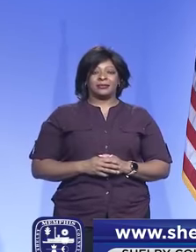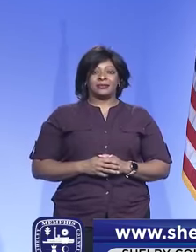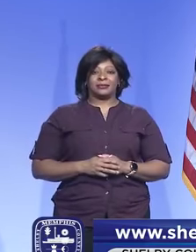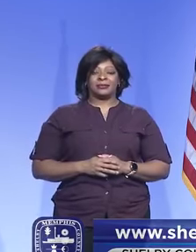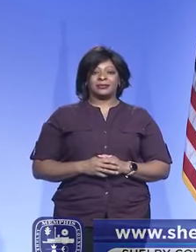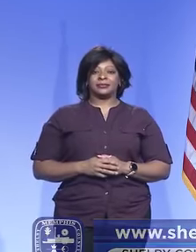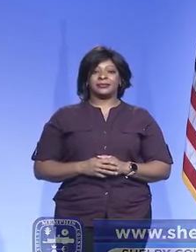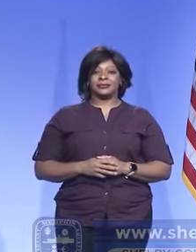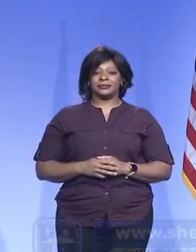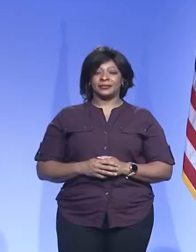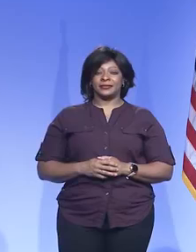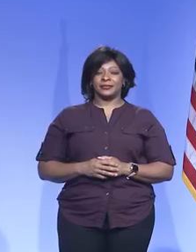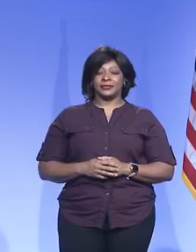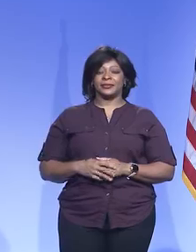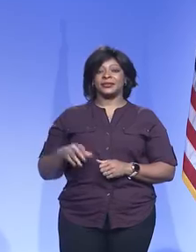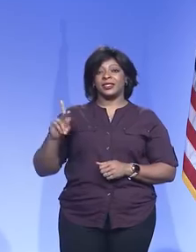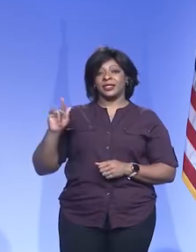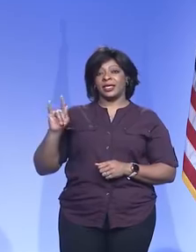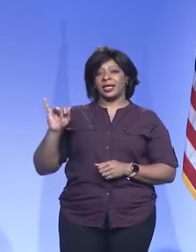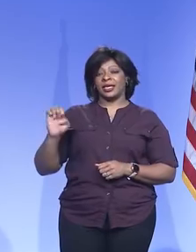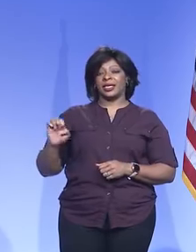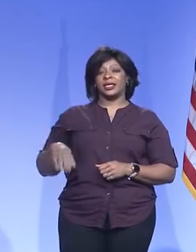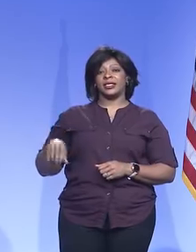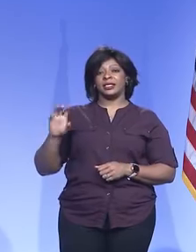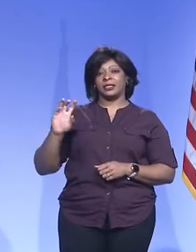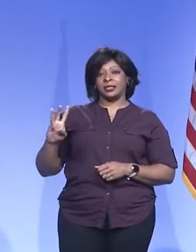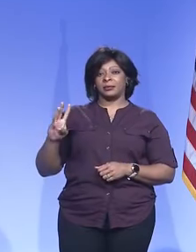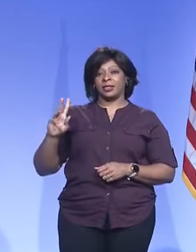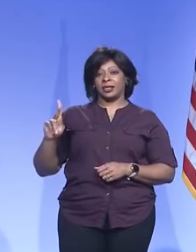Katie Reardon, WKNO.